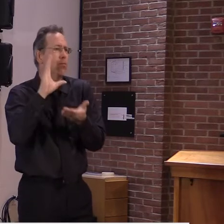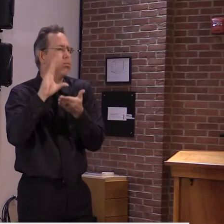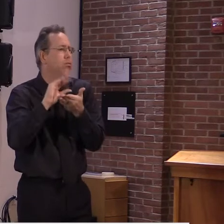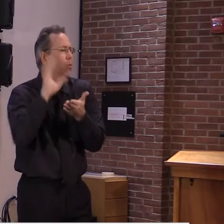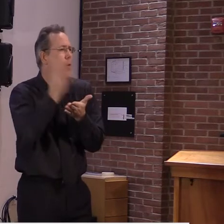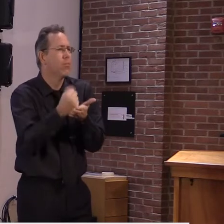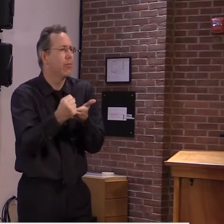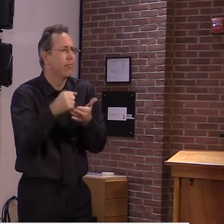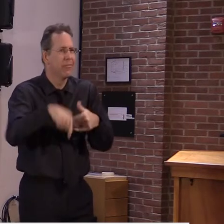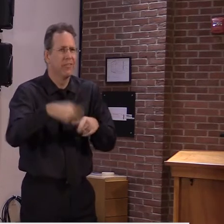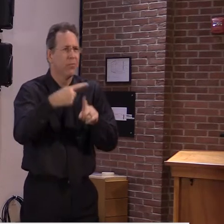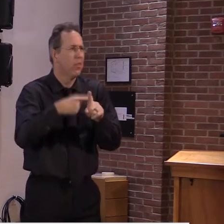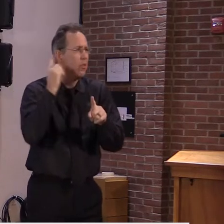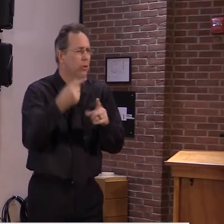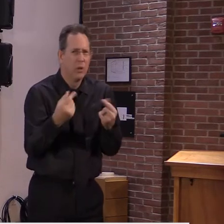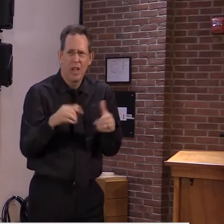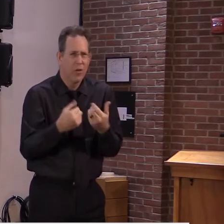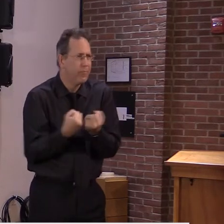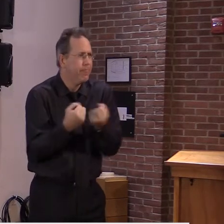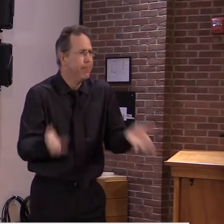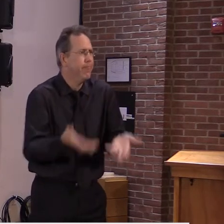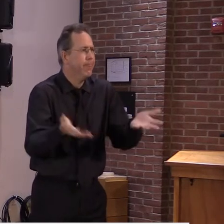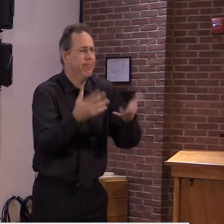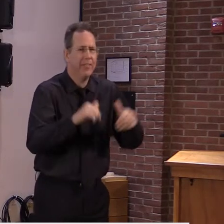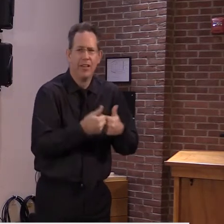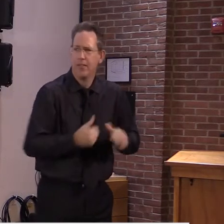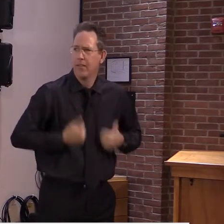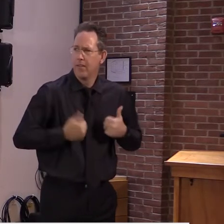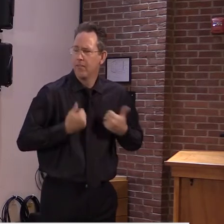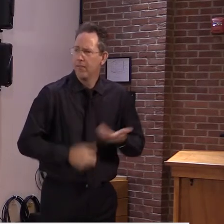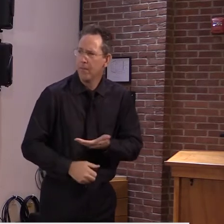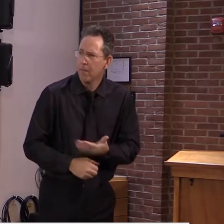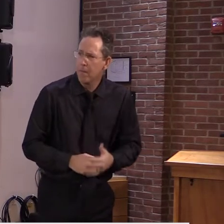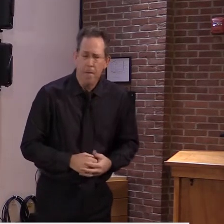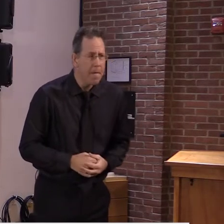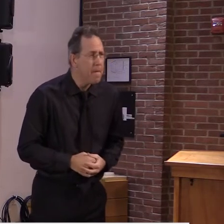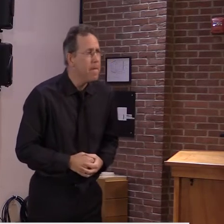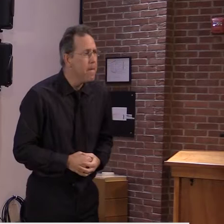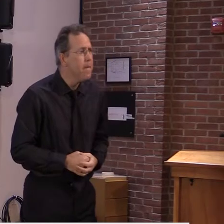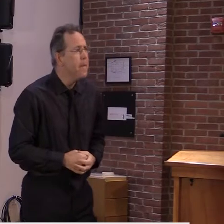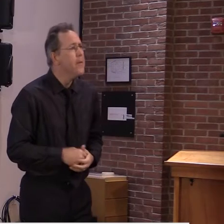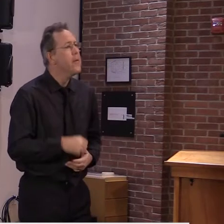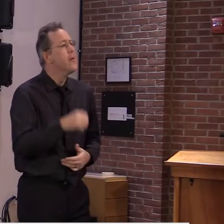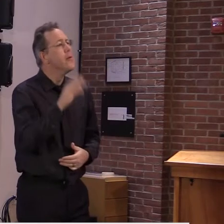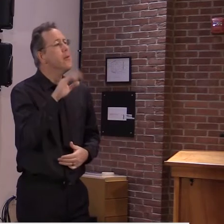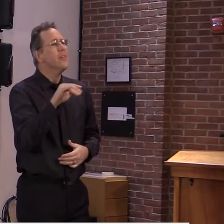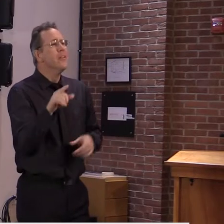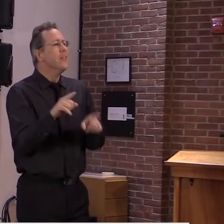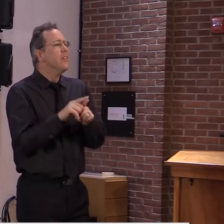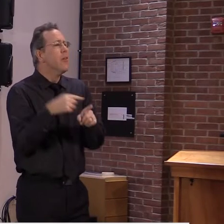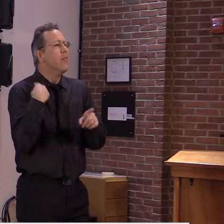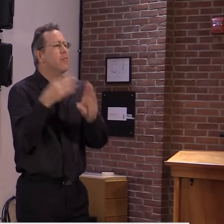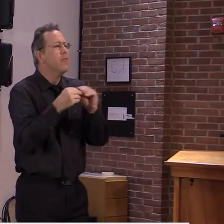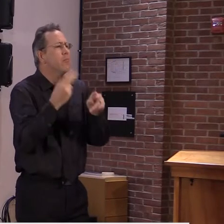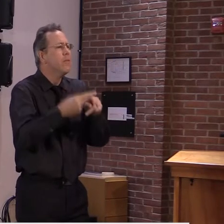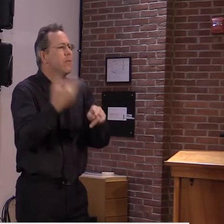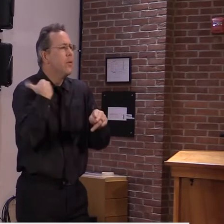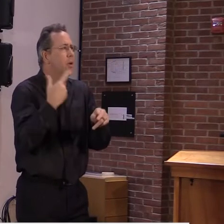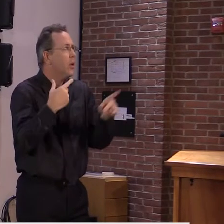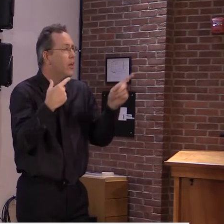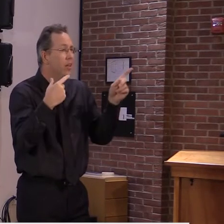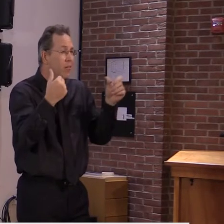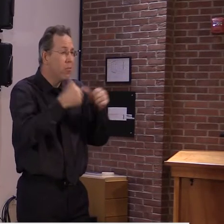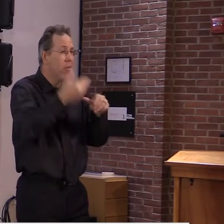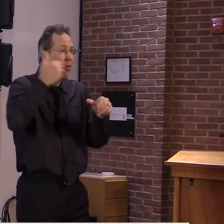many, there could be upwards to 10 to 20,000 Vermonters that would lose their unemployment benefits almost immediately.